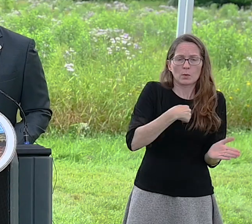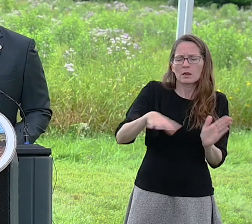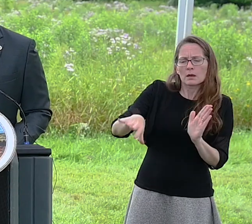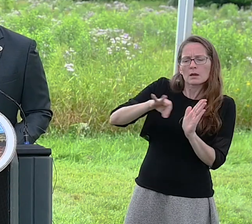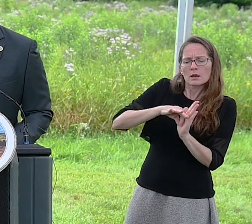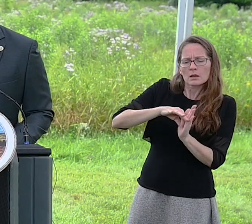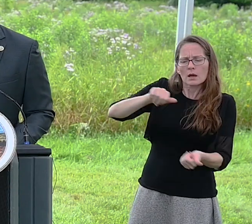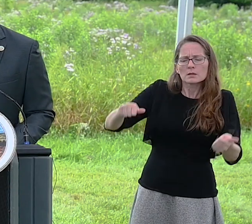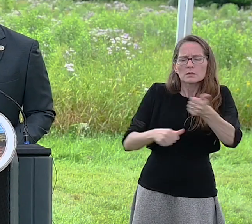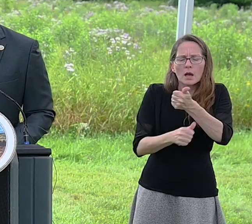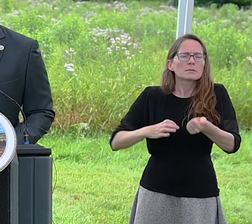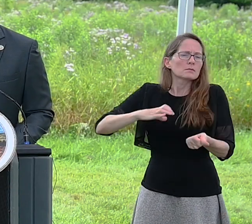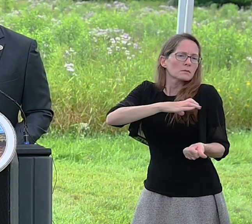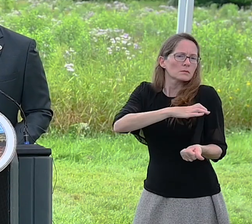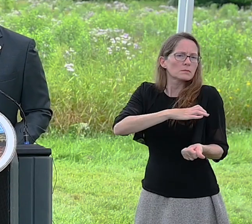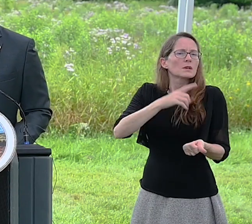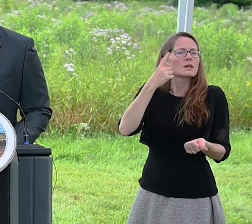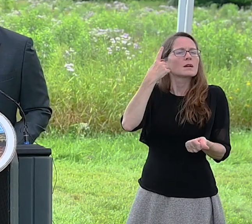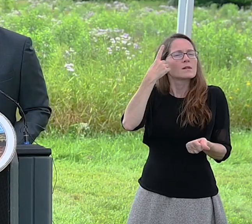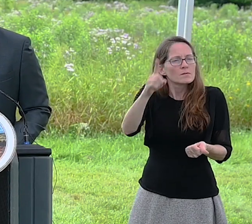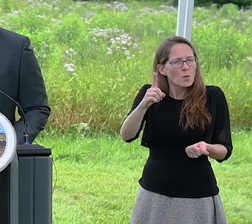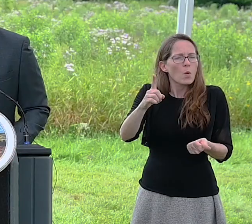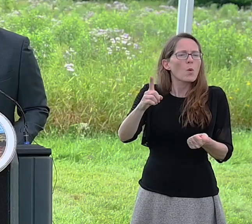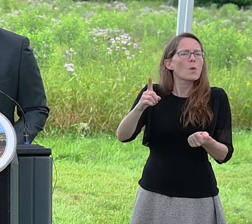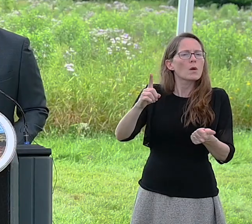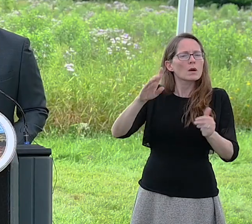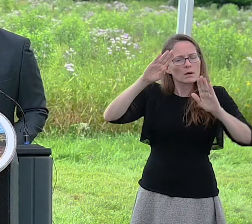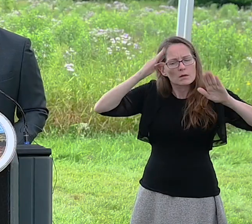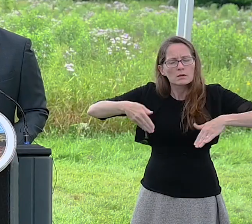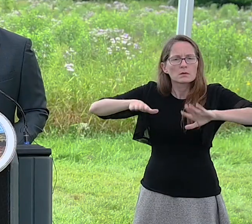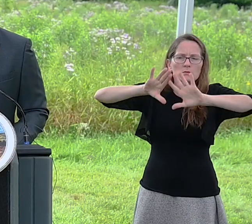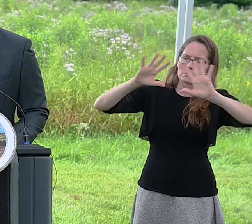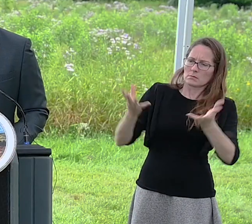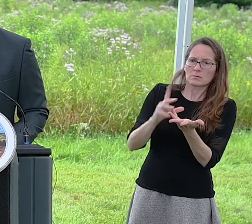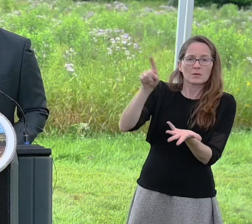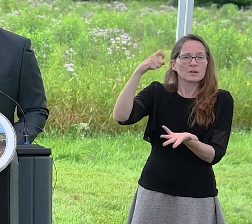a whole-of-government approach to implementing this plan.